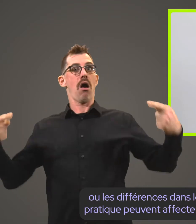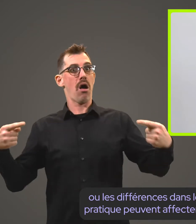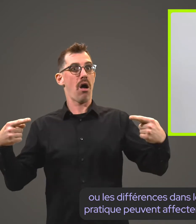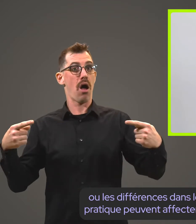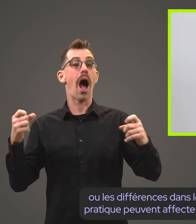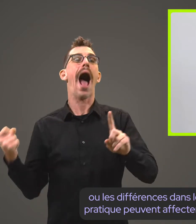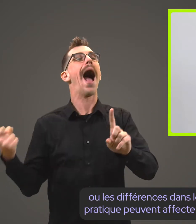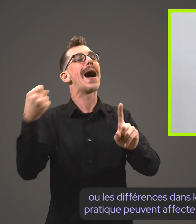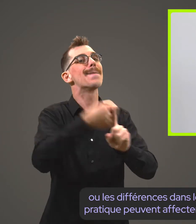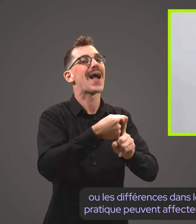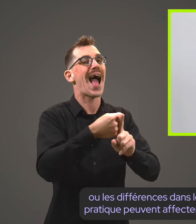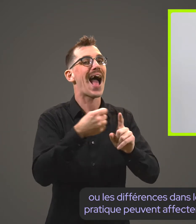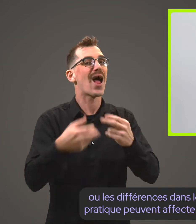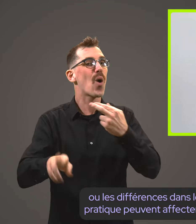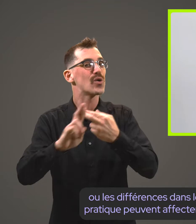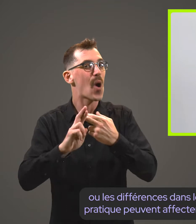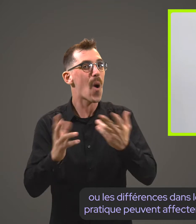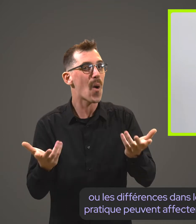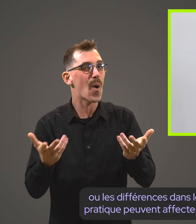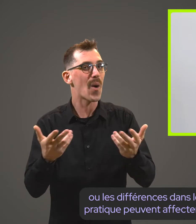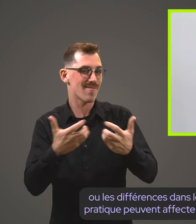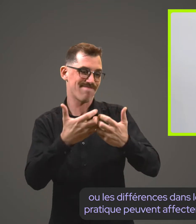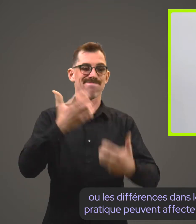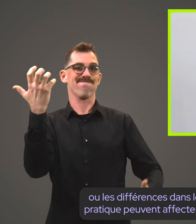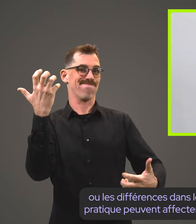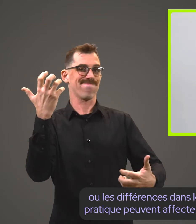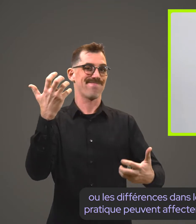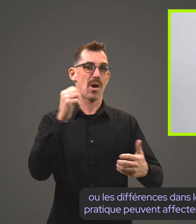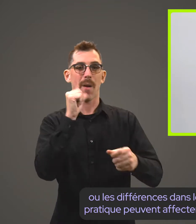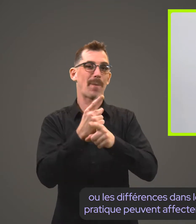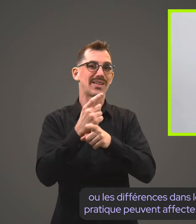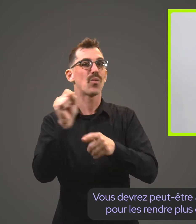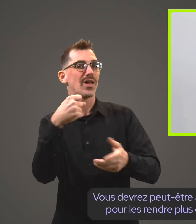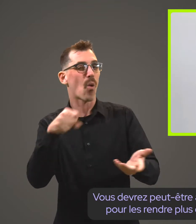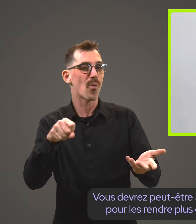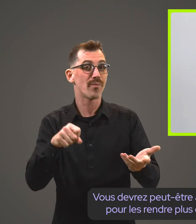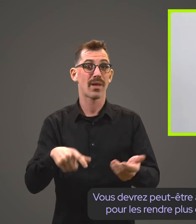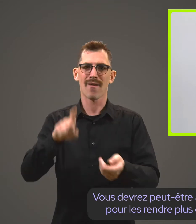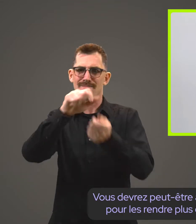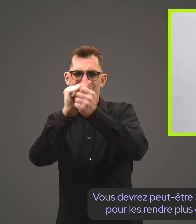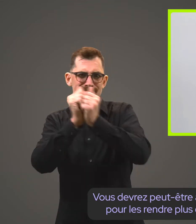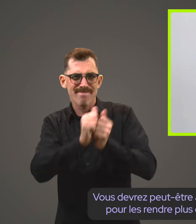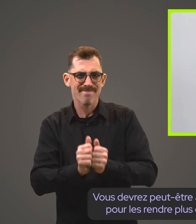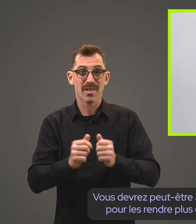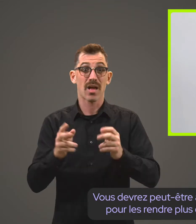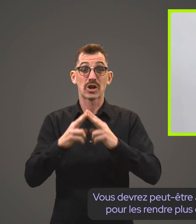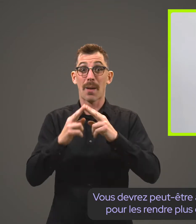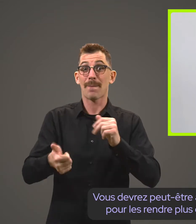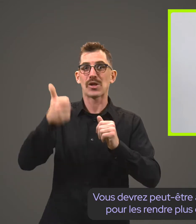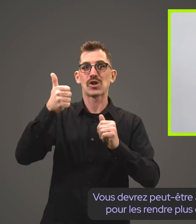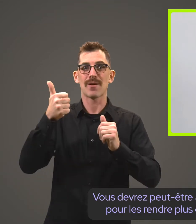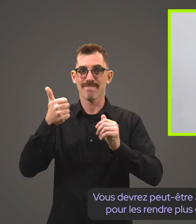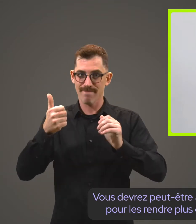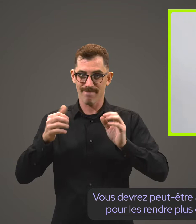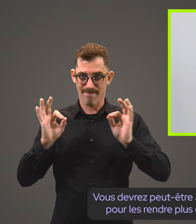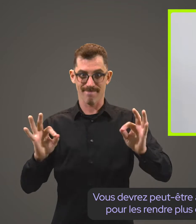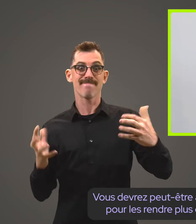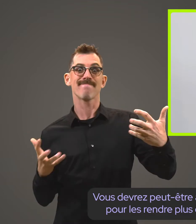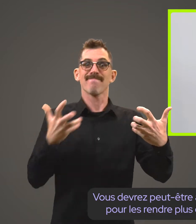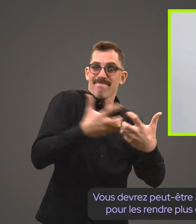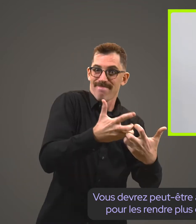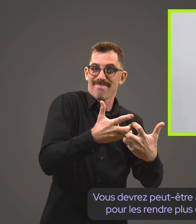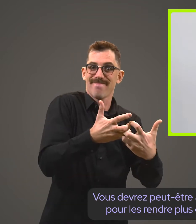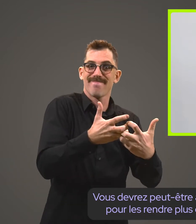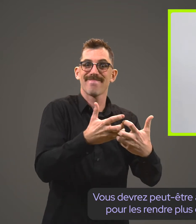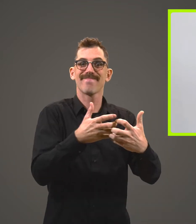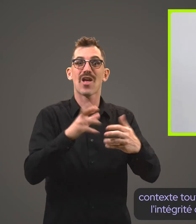practice may affect the appropriateness of the results. You may need to tailor the knowledge to make it more